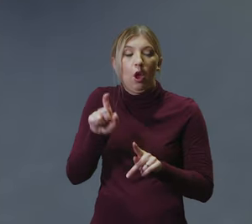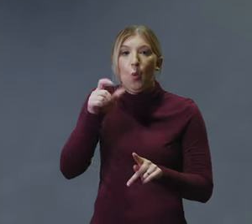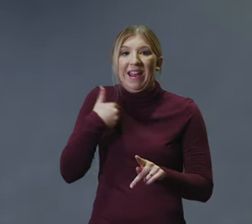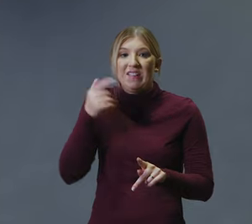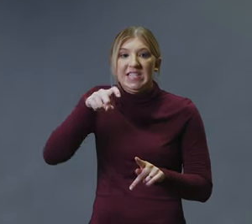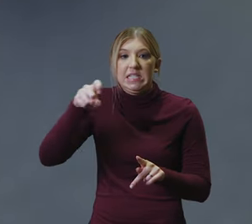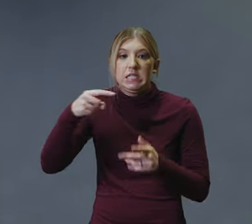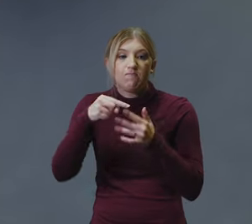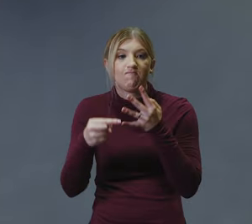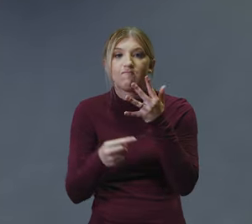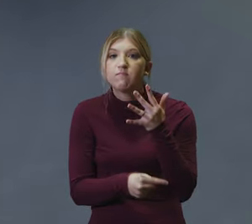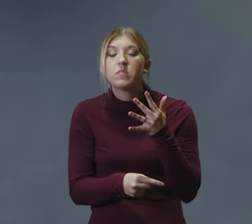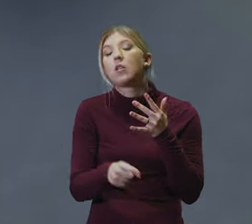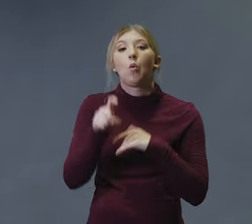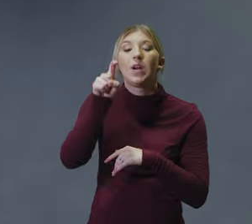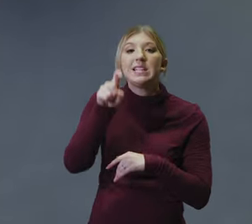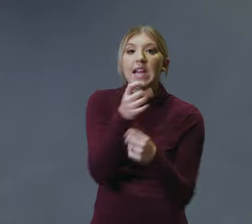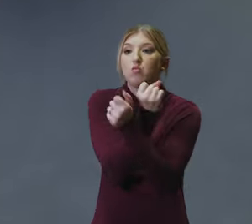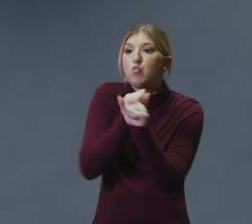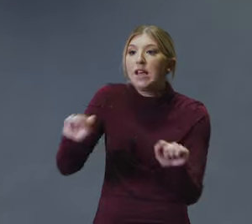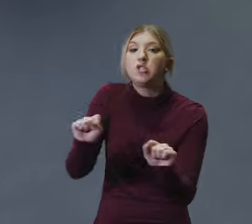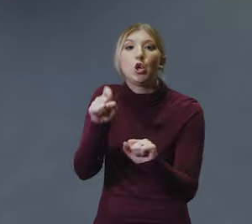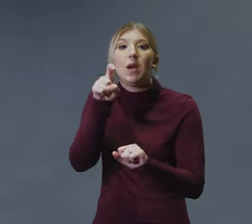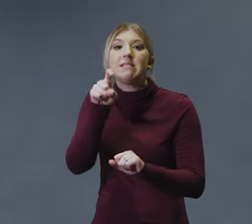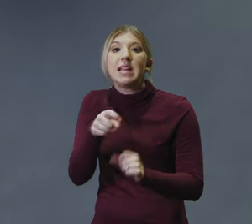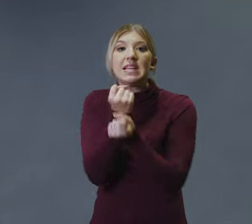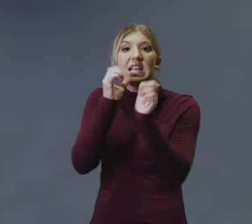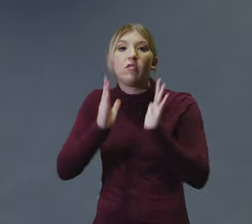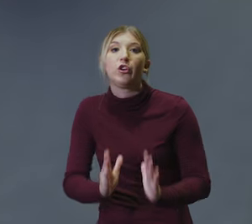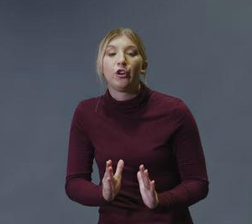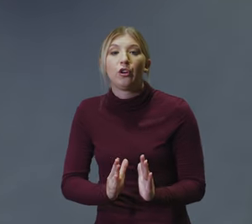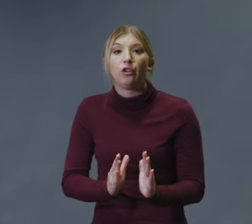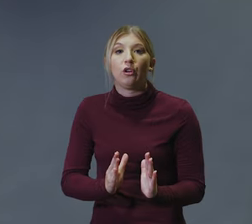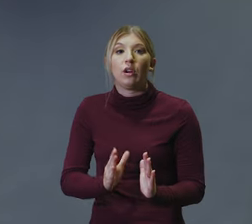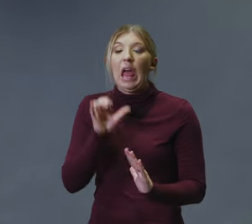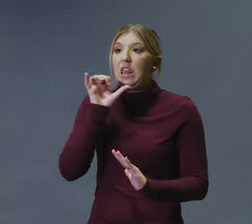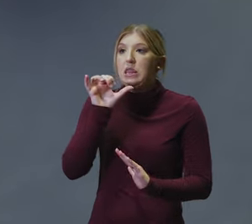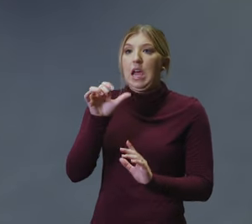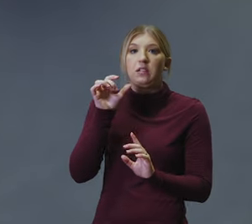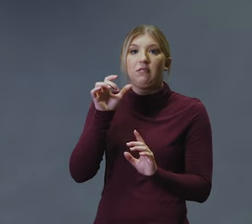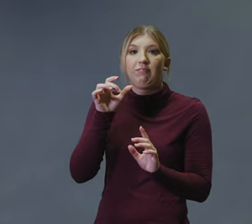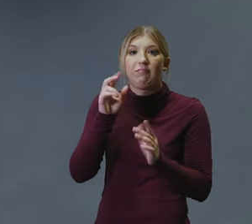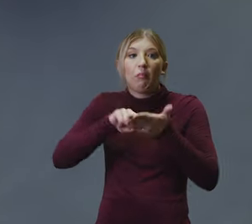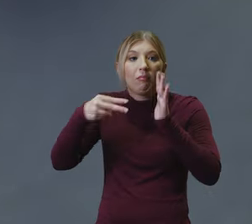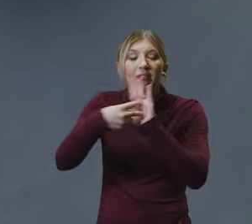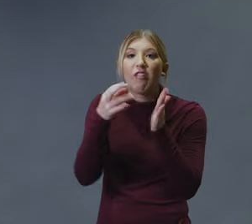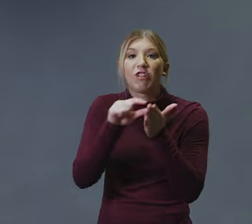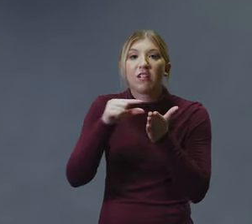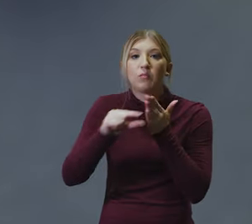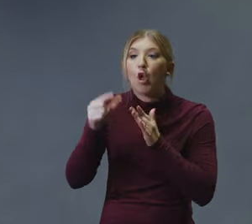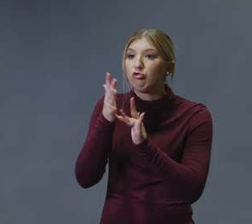We are needy people and we need rescue. We need a savior. That's the premise of the gospel, that